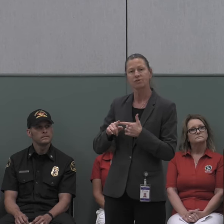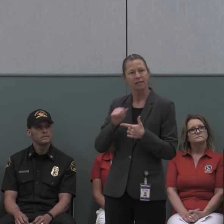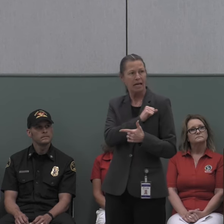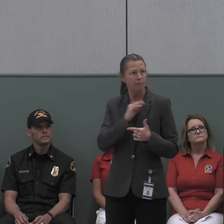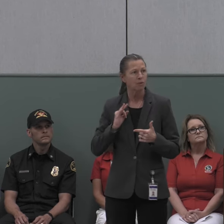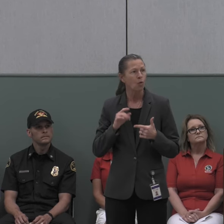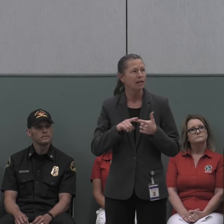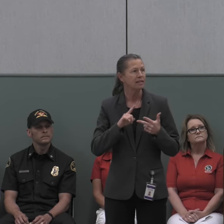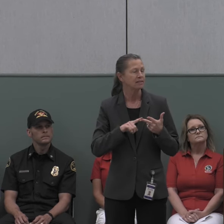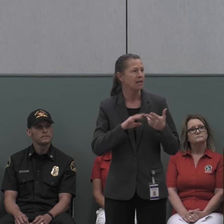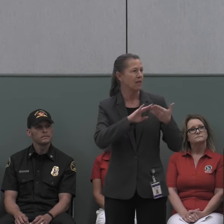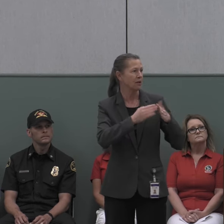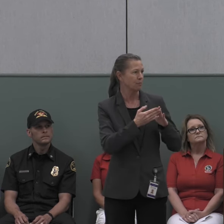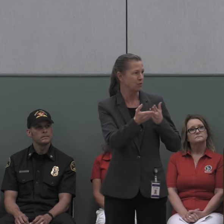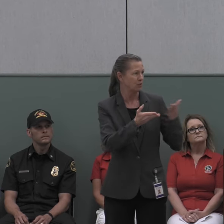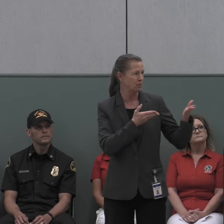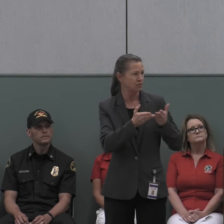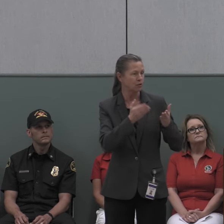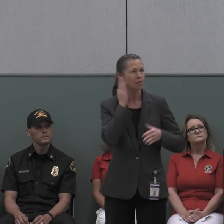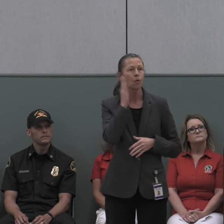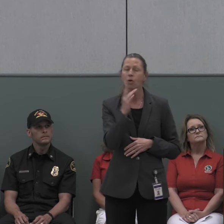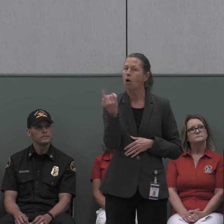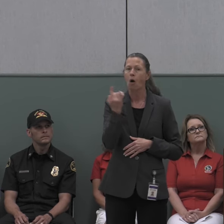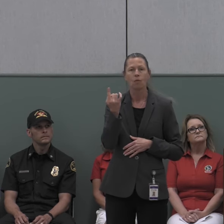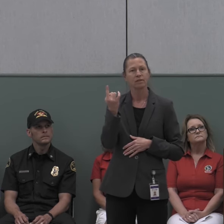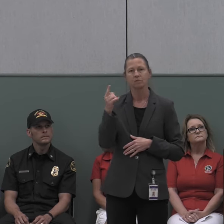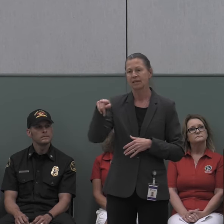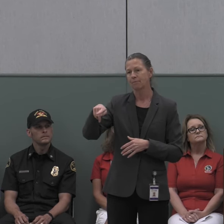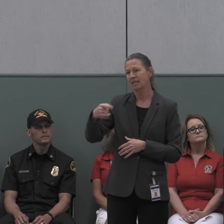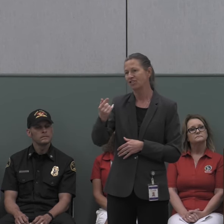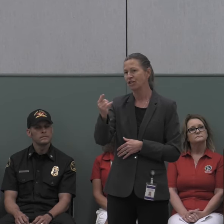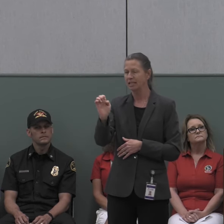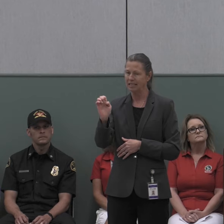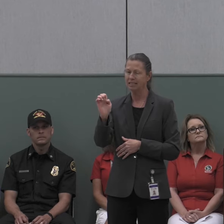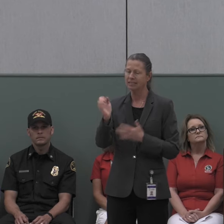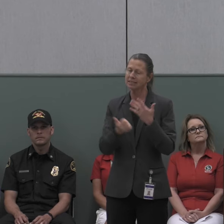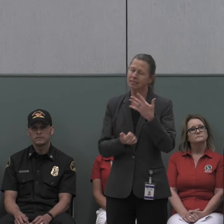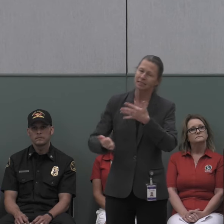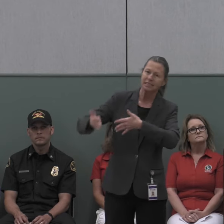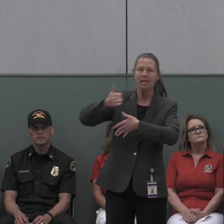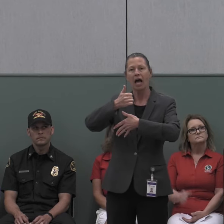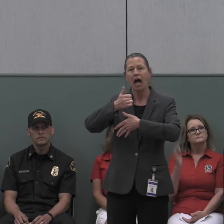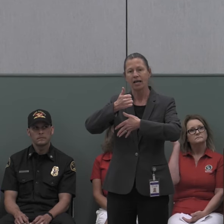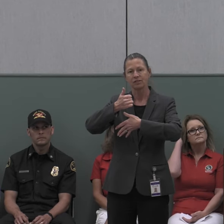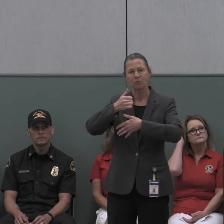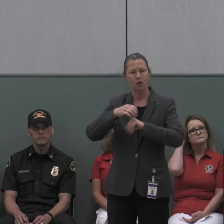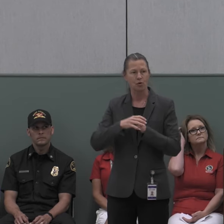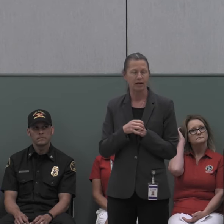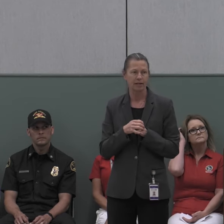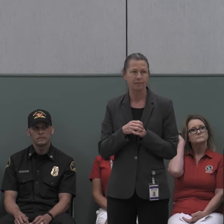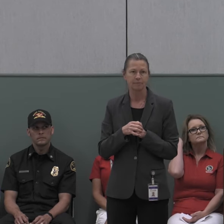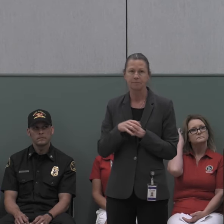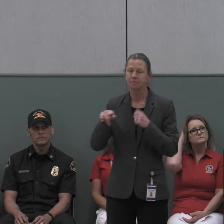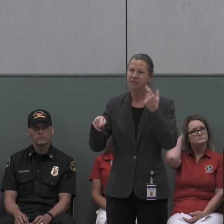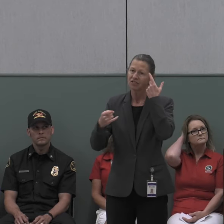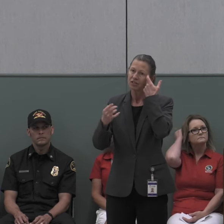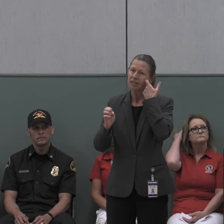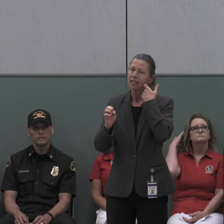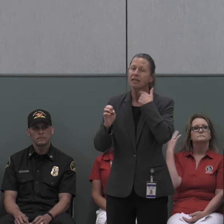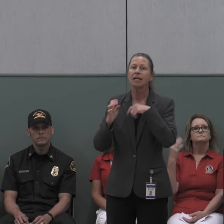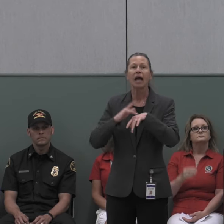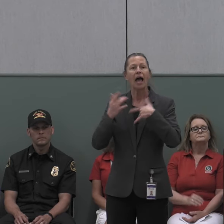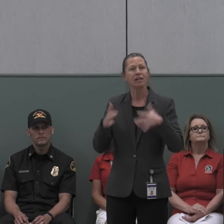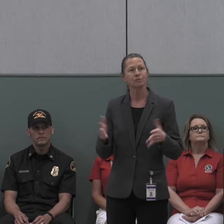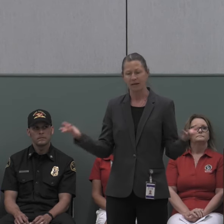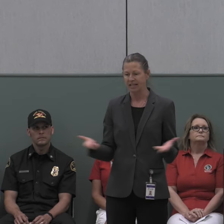serve is always going to be PG&E's highest priority. PG&E has been on the ground since the